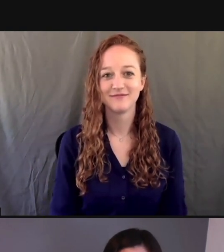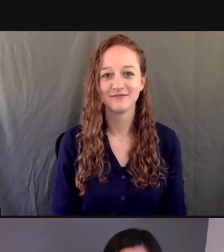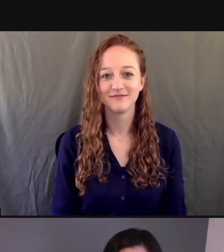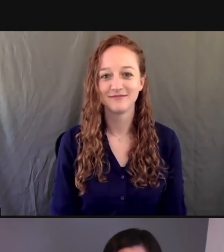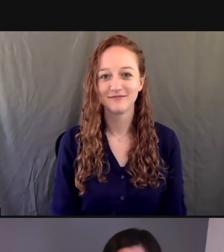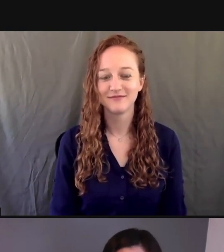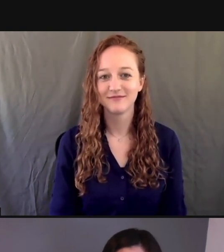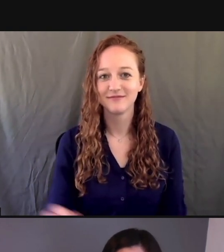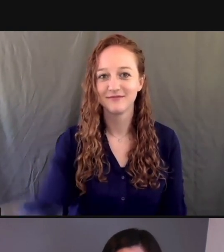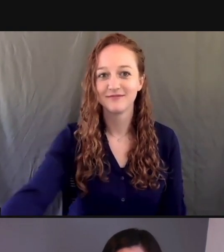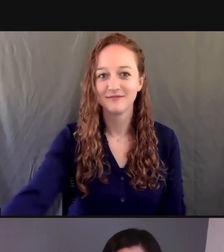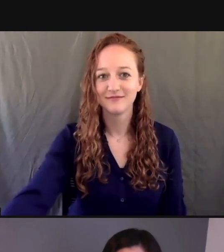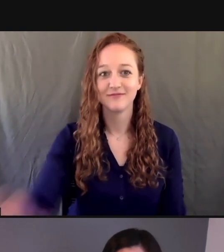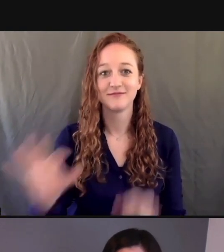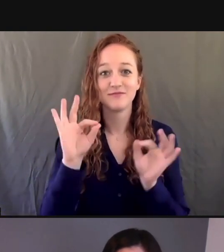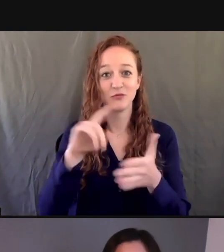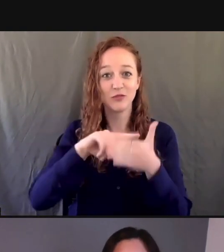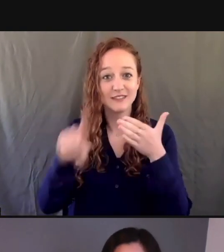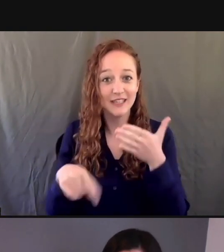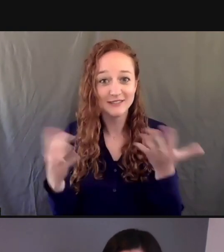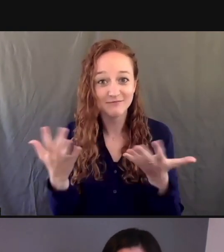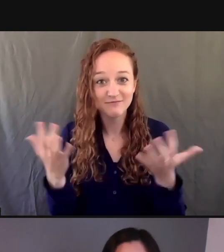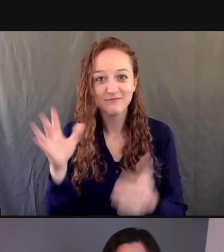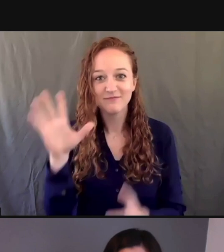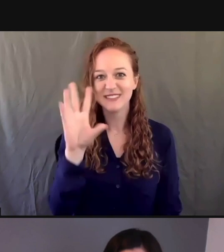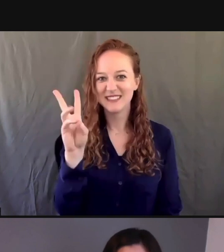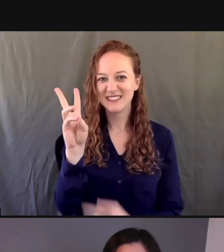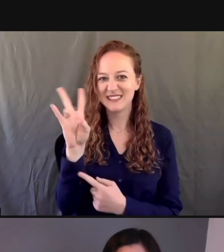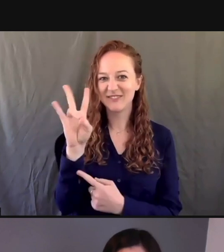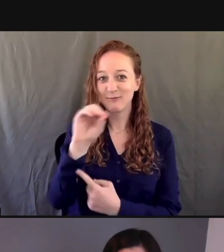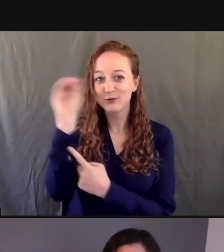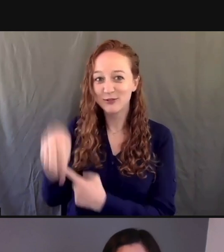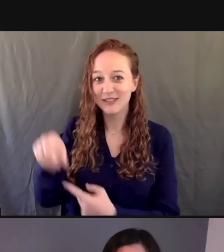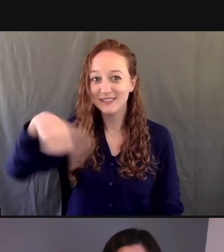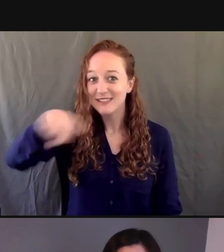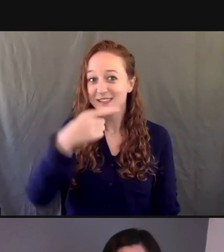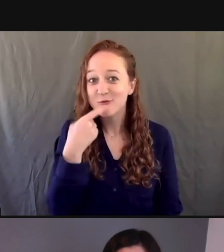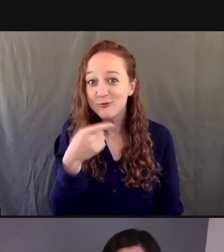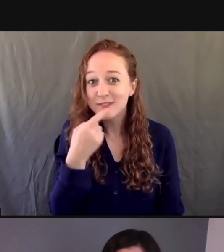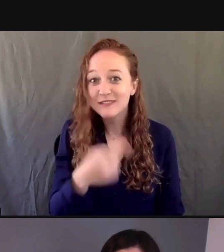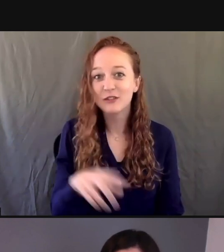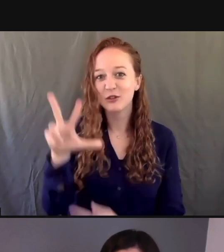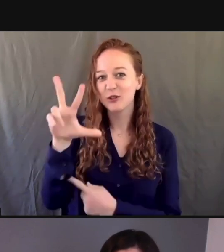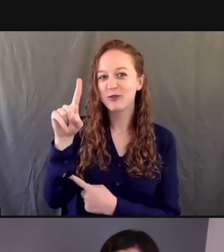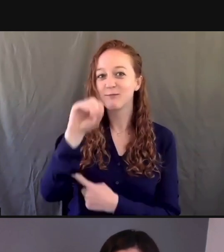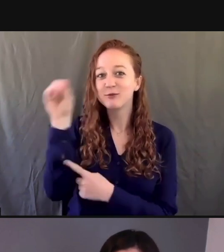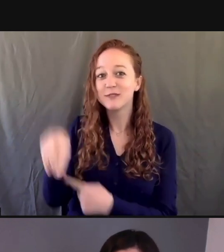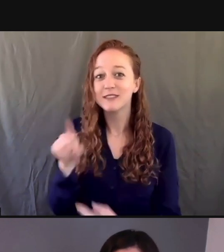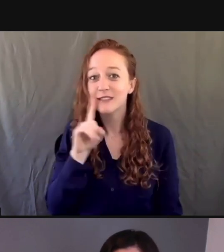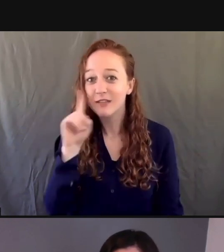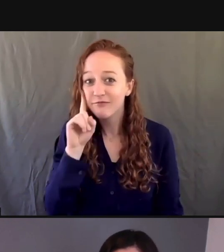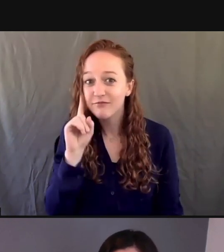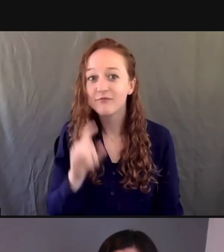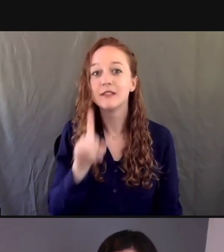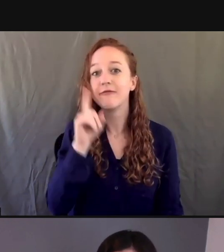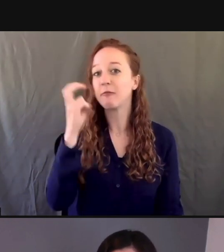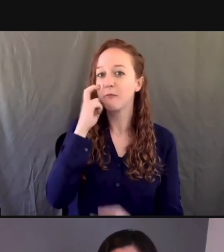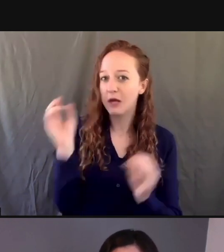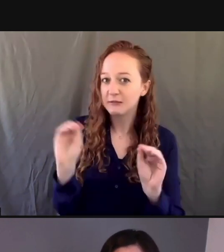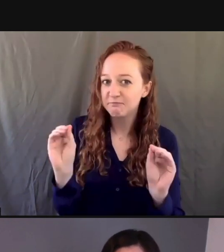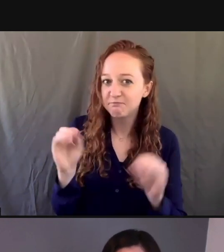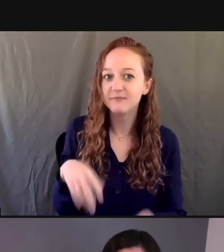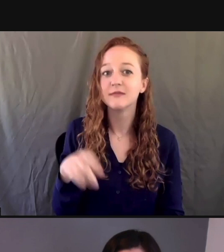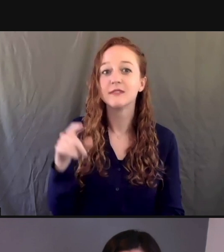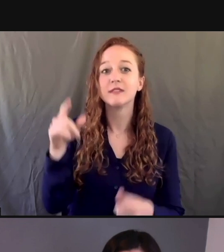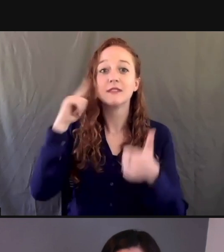The poll should pop up, as you can see that. And the question is, who are you? Do you identify as hearing, deaf,